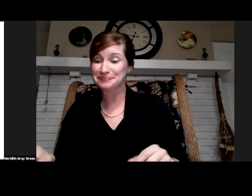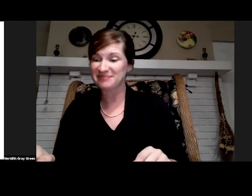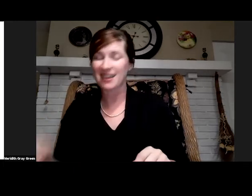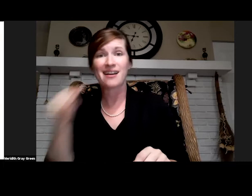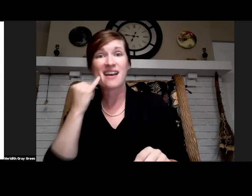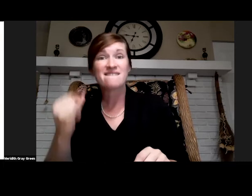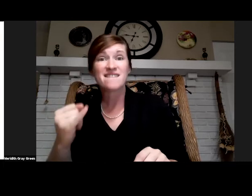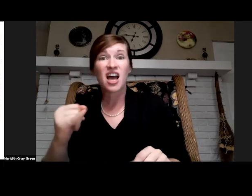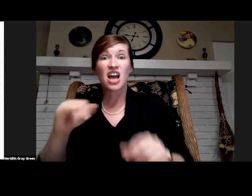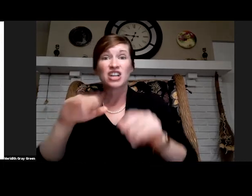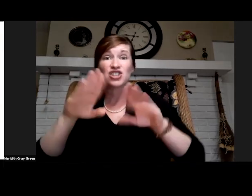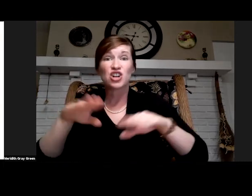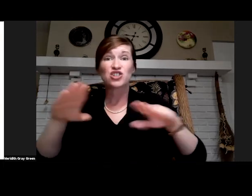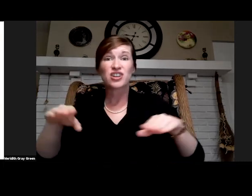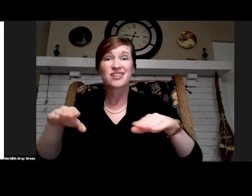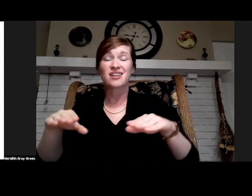in St. Louis.